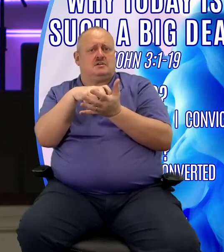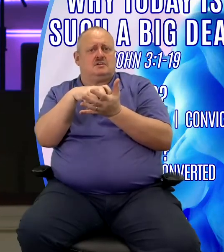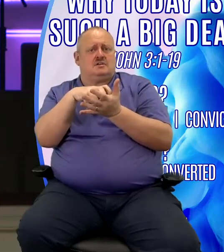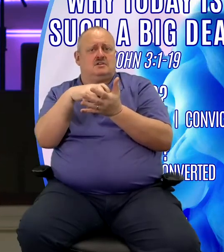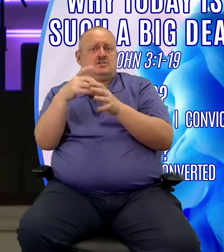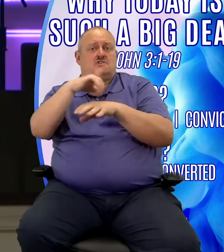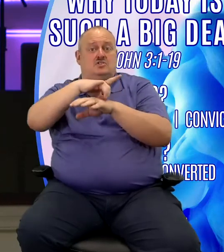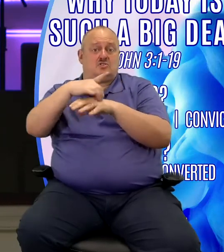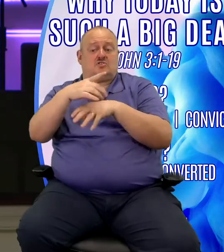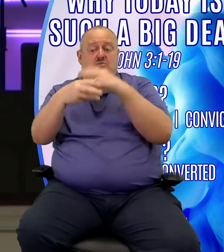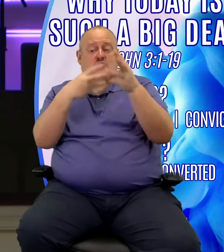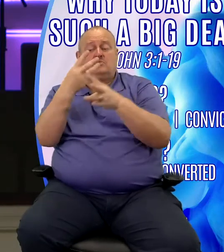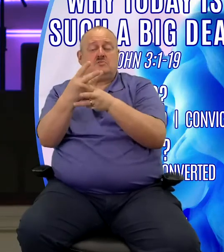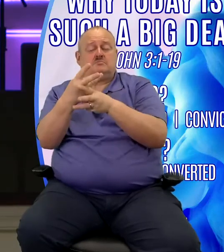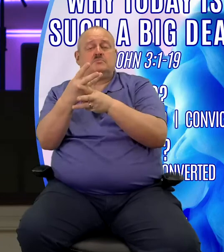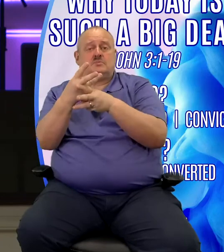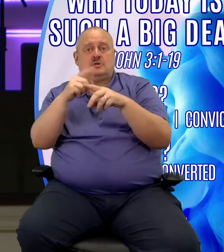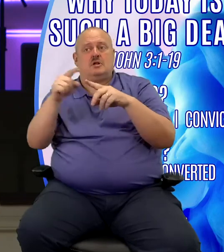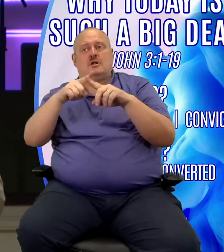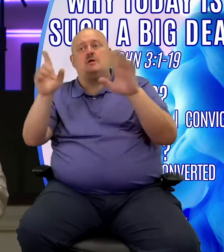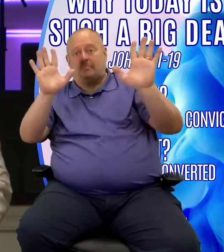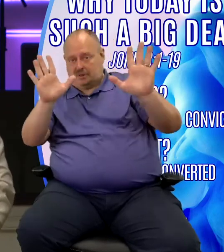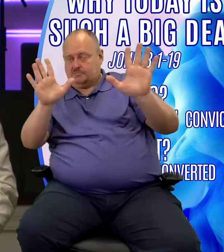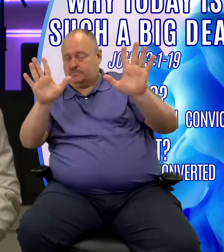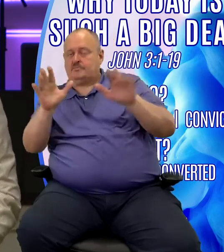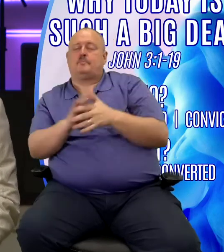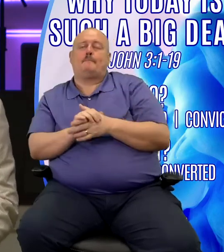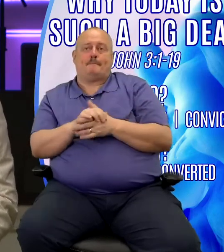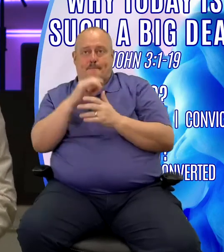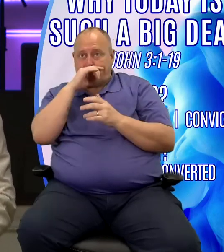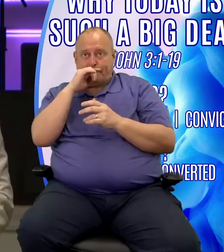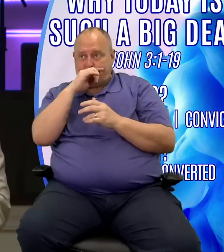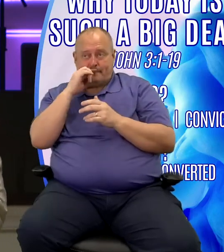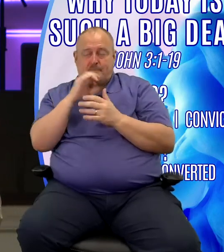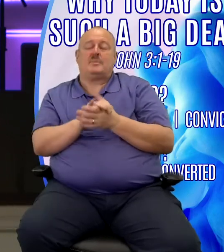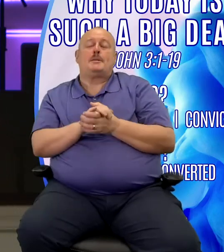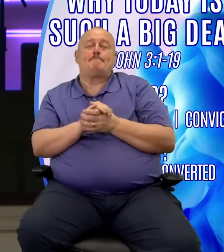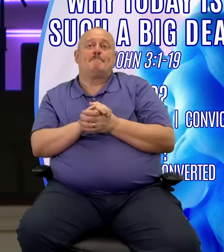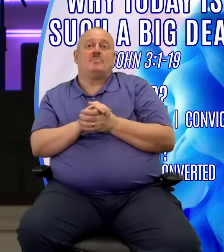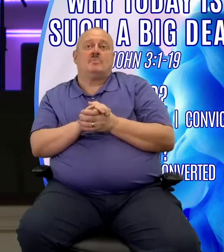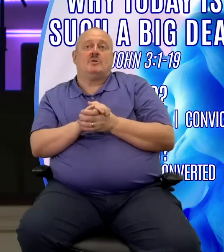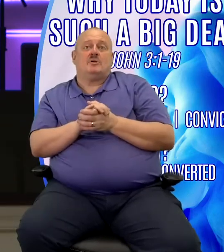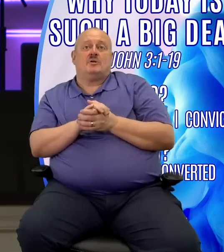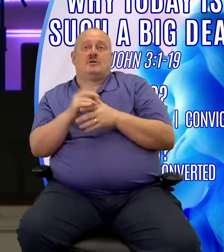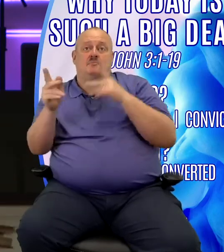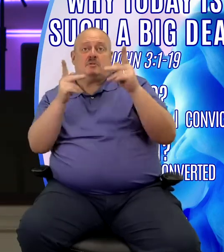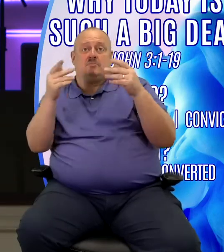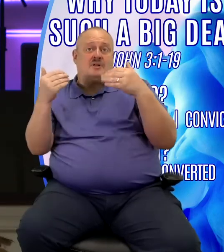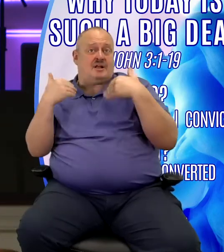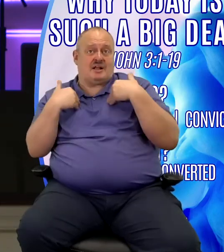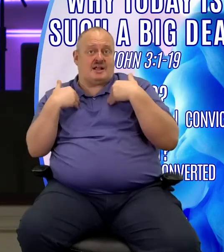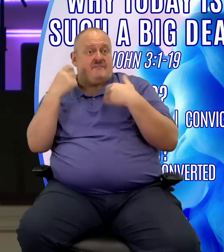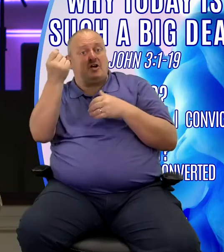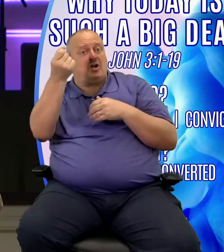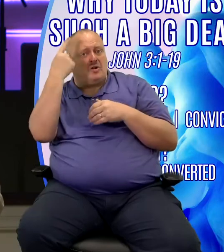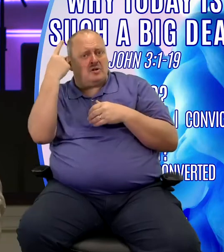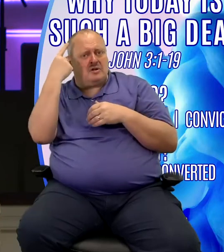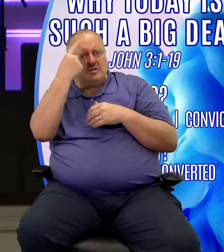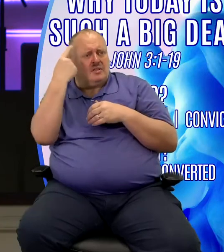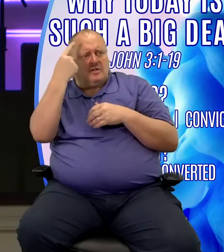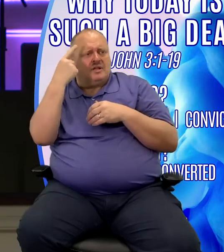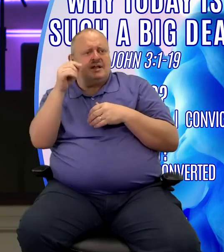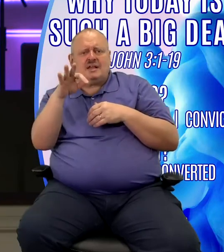is. But on the other side of, shall I say, the coin with this illustration, there are those who have an understanding or thought that